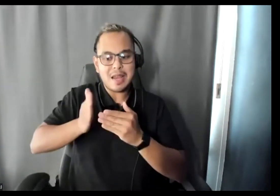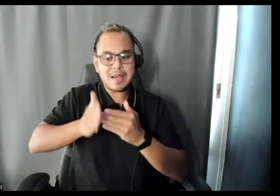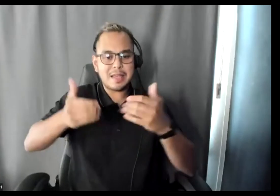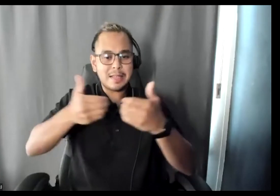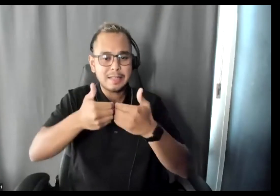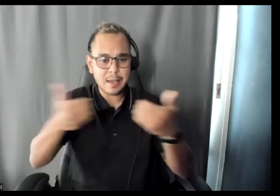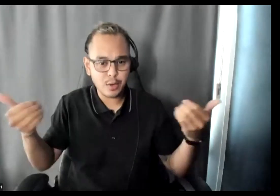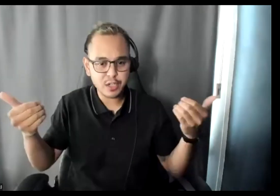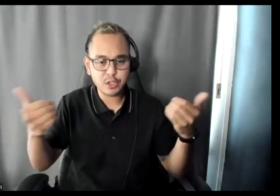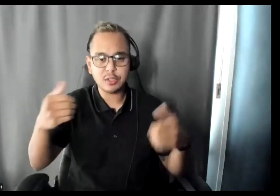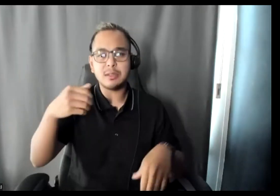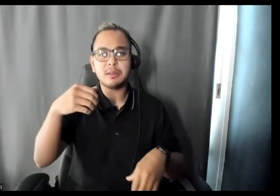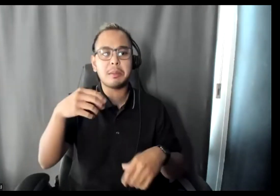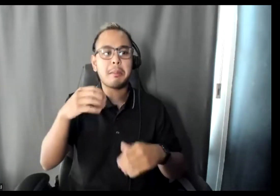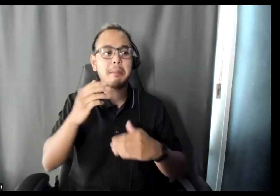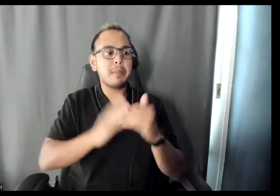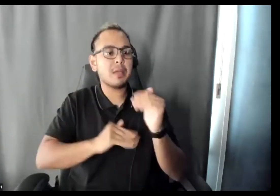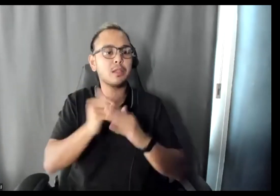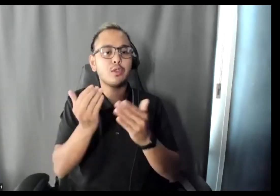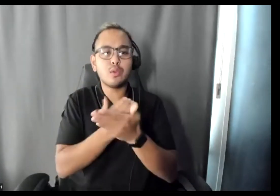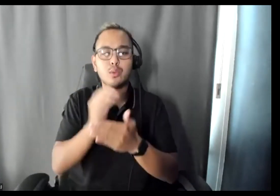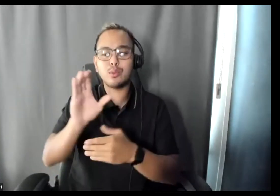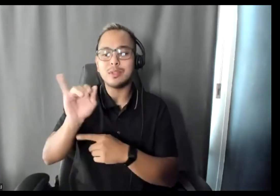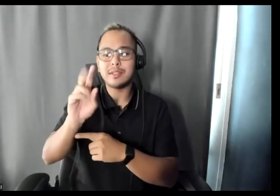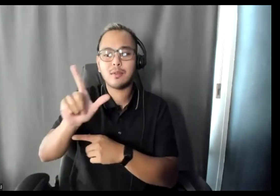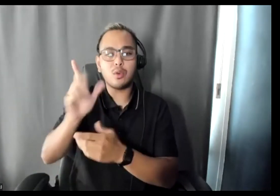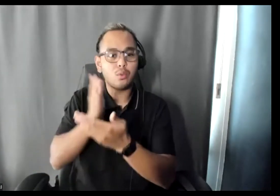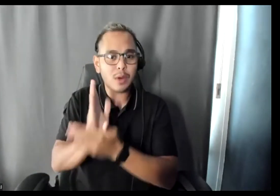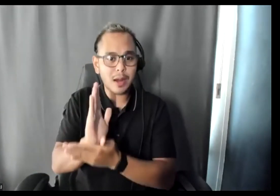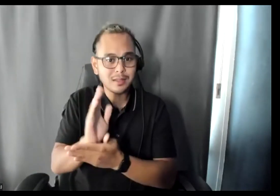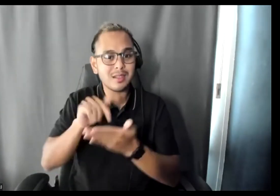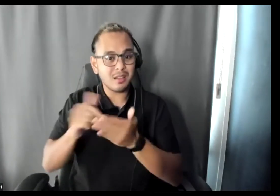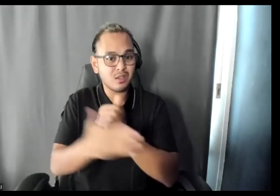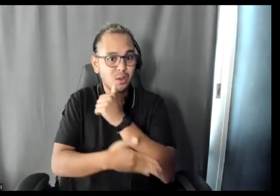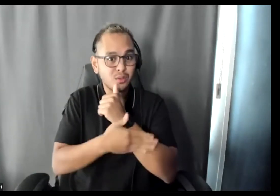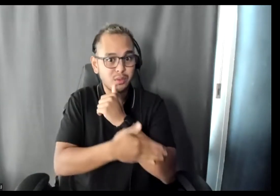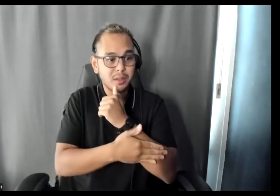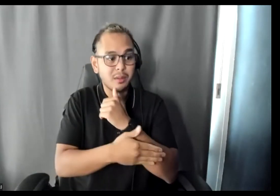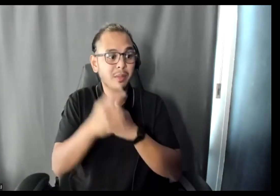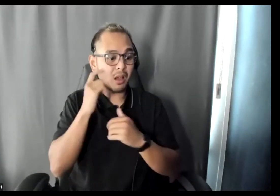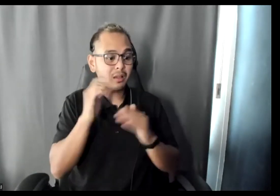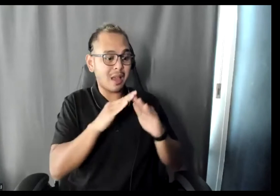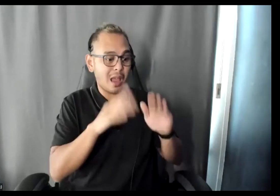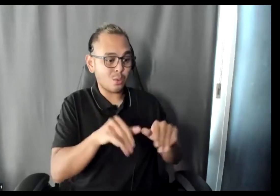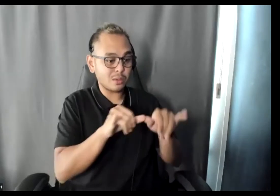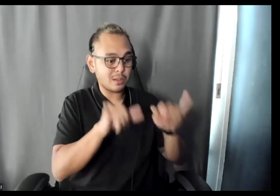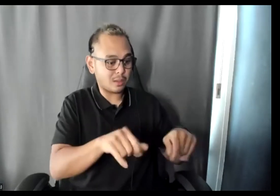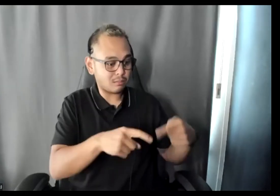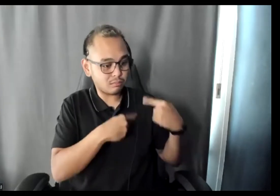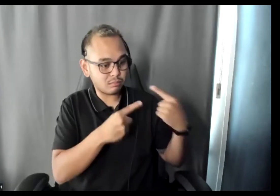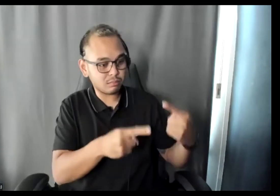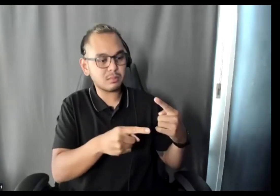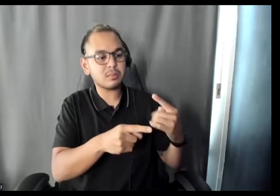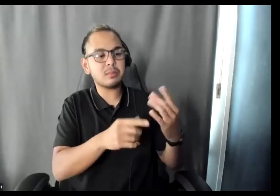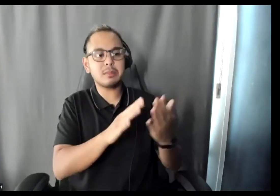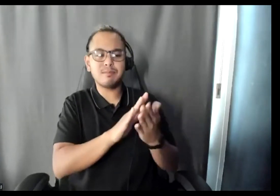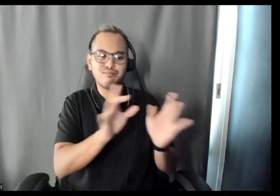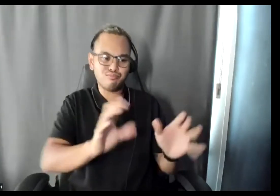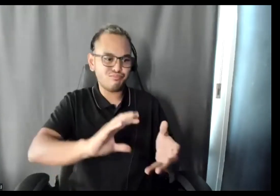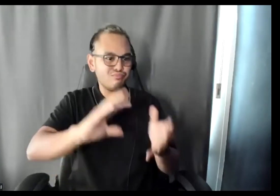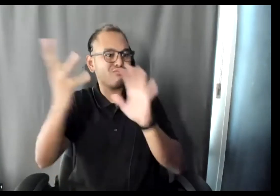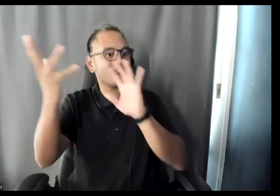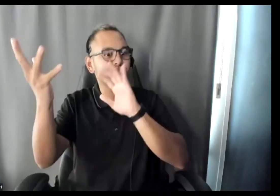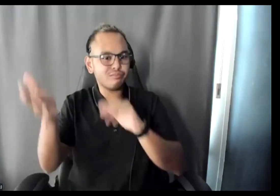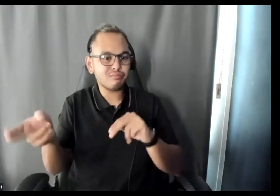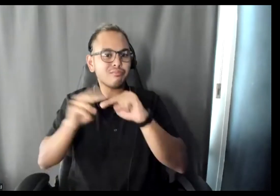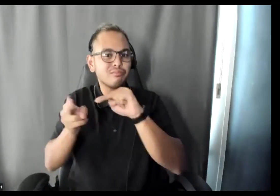building a new civil rights movement in this country to reflect the fact that historically our housing systems have created and exacerbating racial segregation, what I can